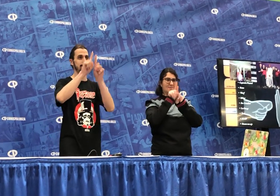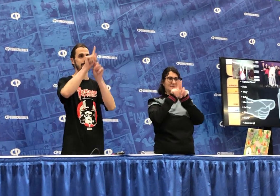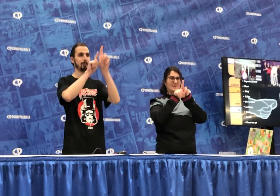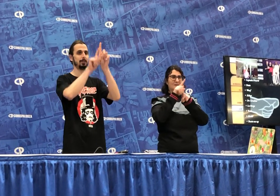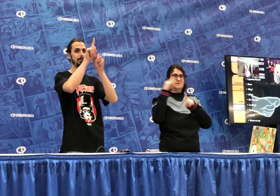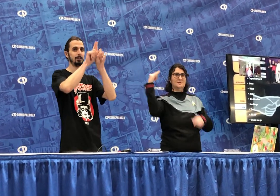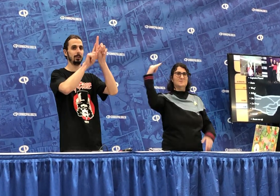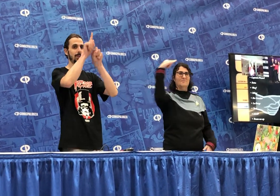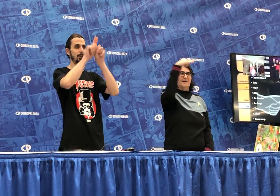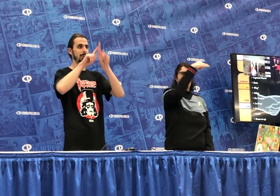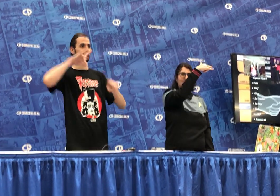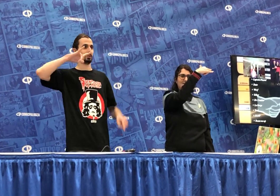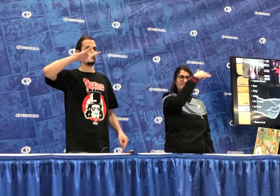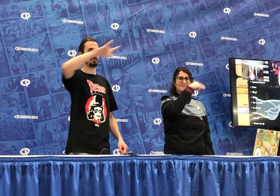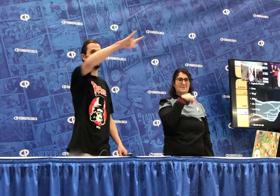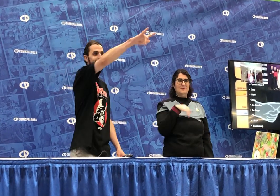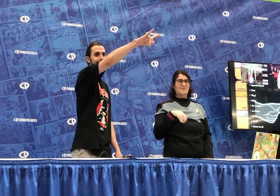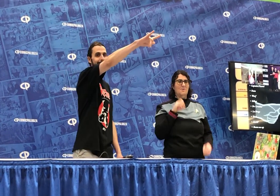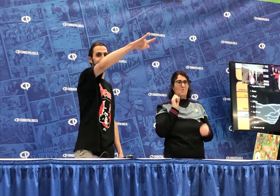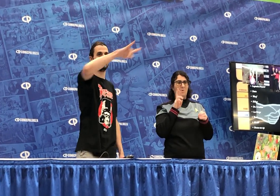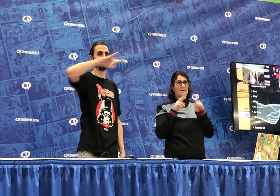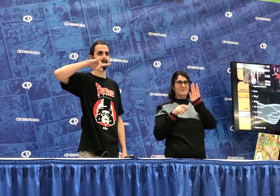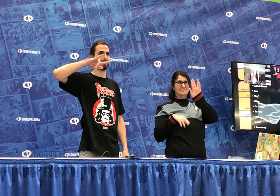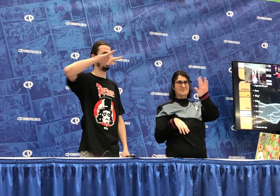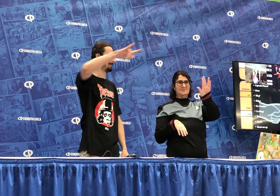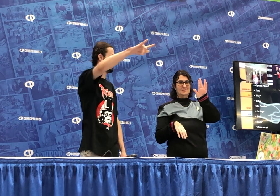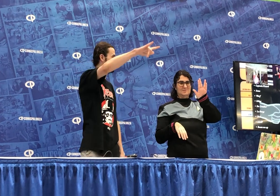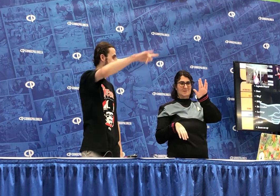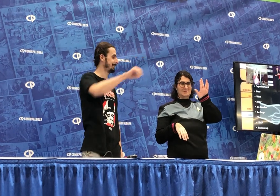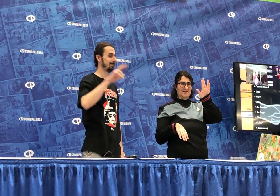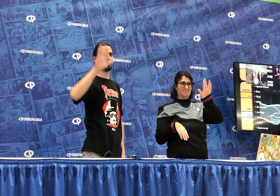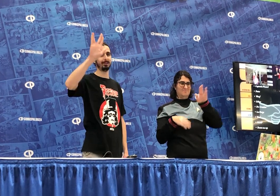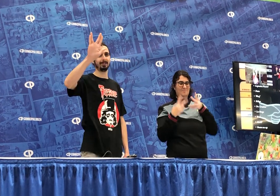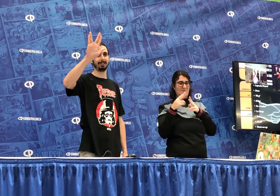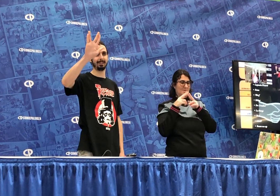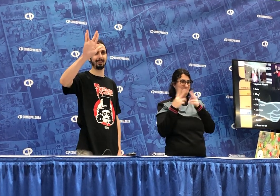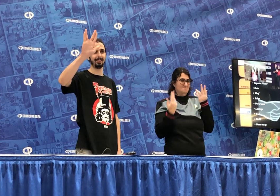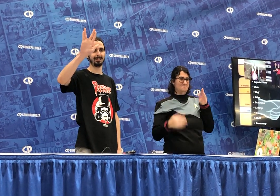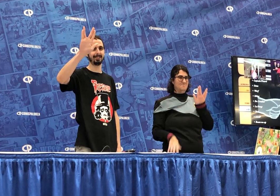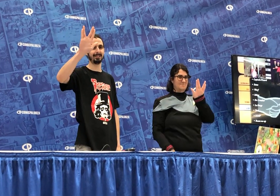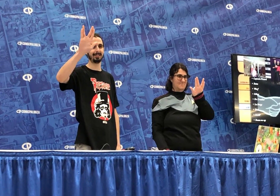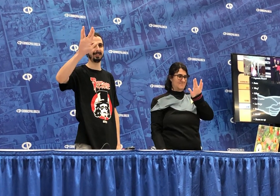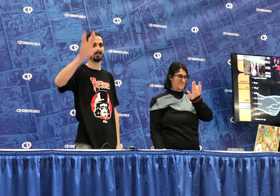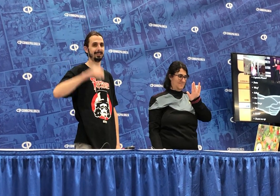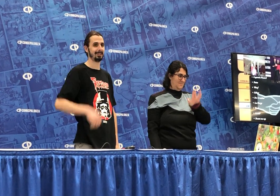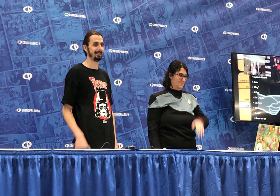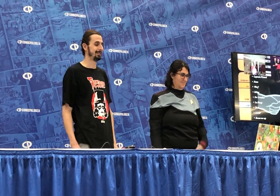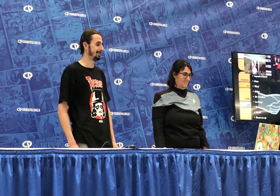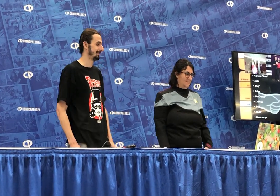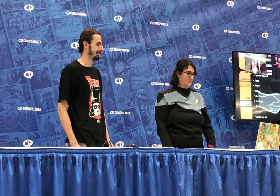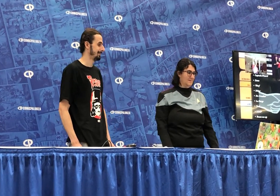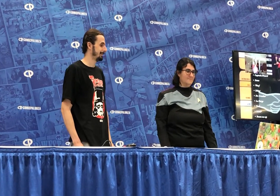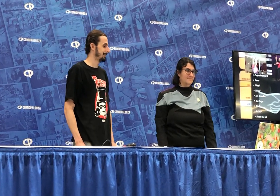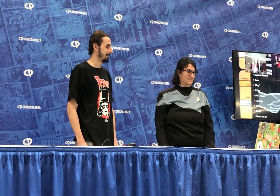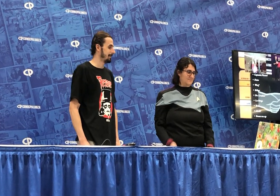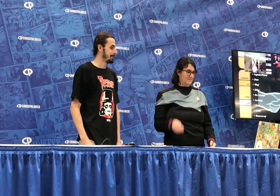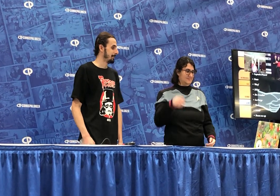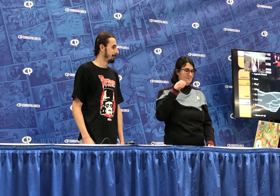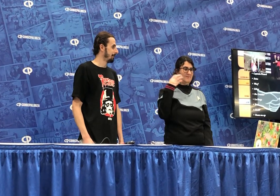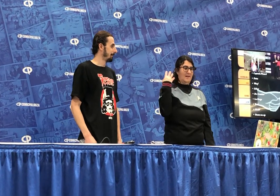Star Trek. Or you can do like the Vulcan hand symbol for Star Trek. Either one.